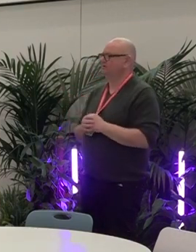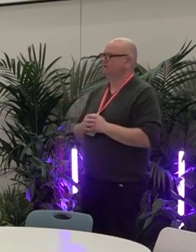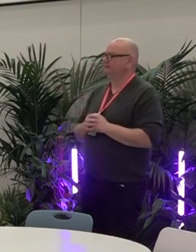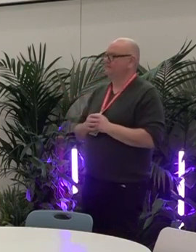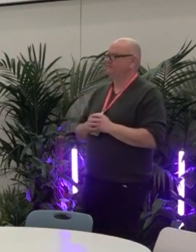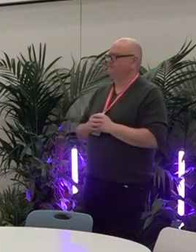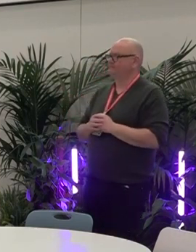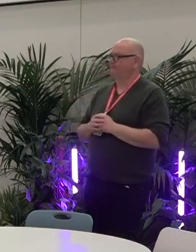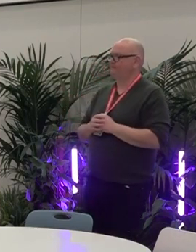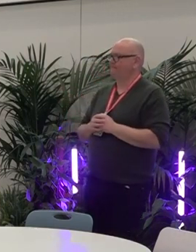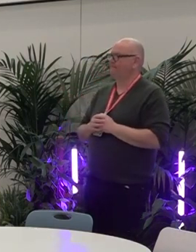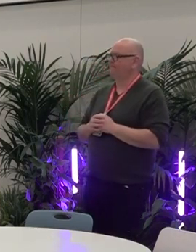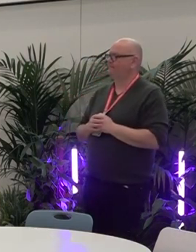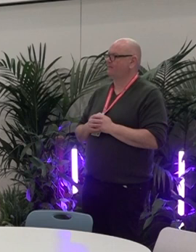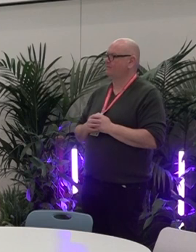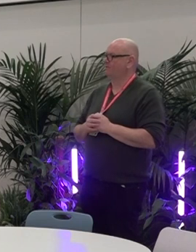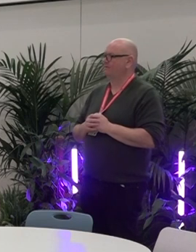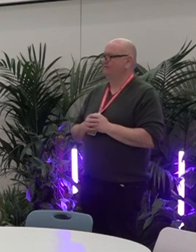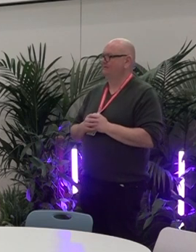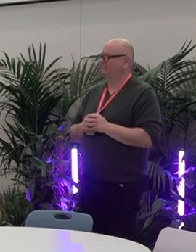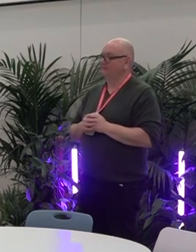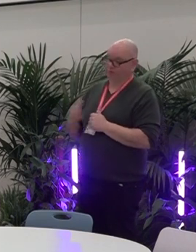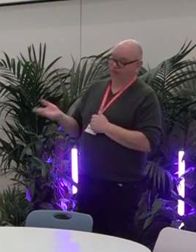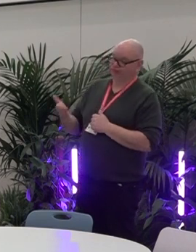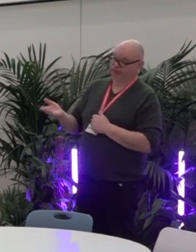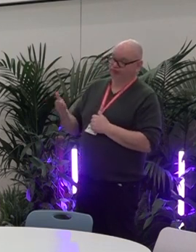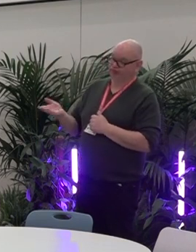There are hurdles in that. Come, Mr. Do-